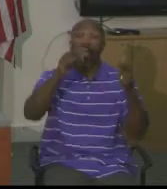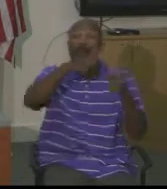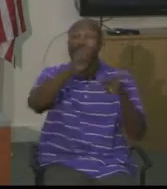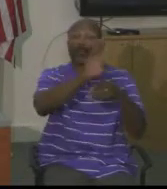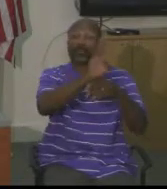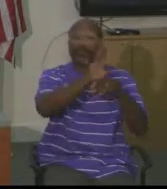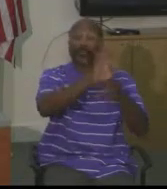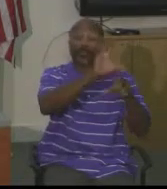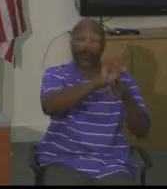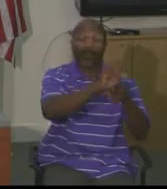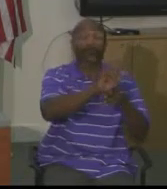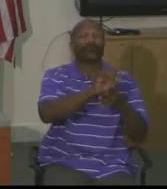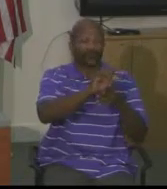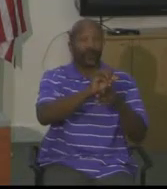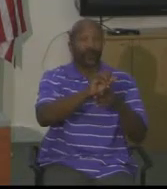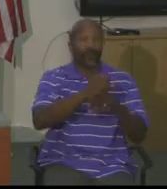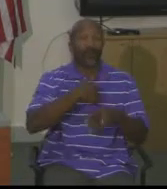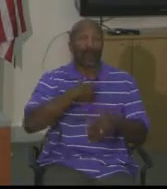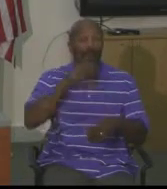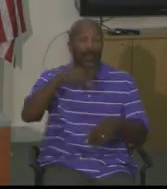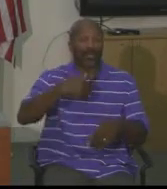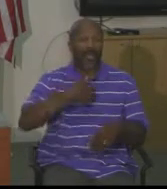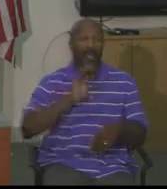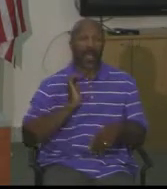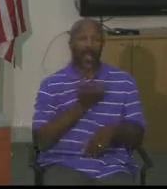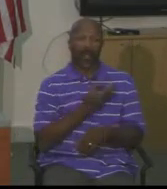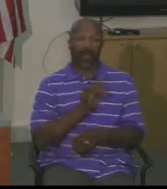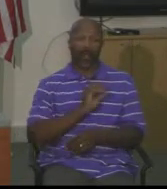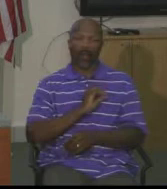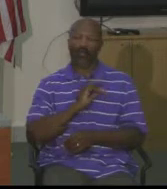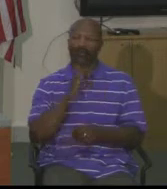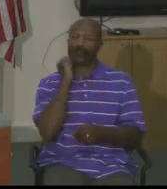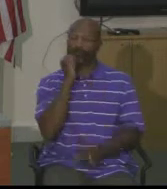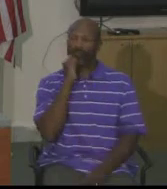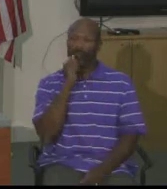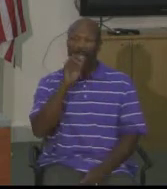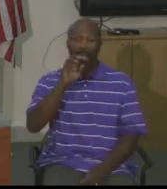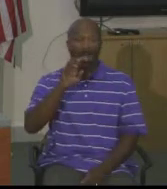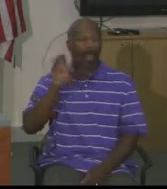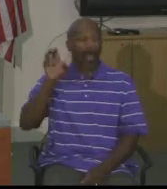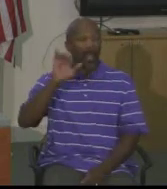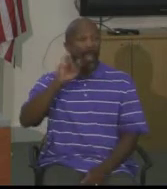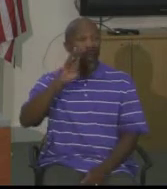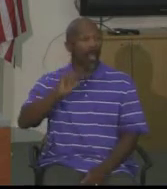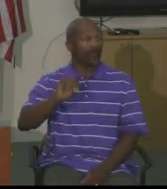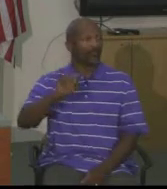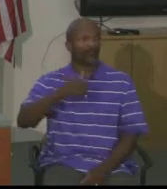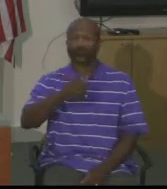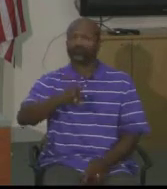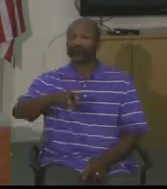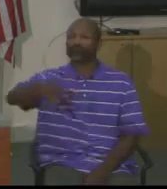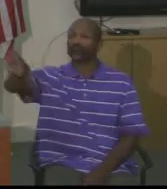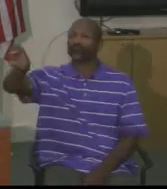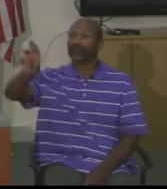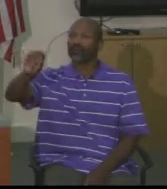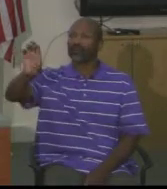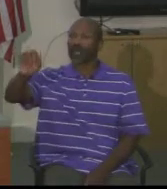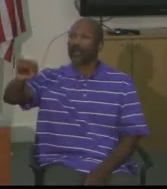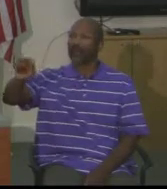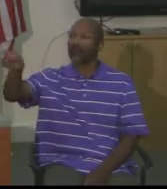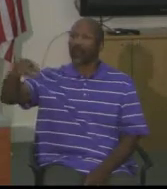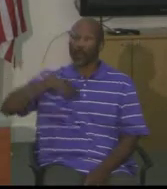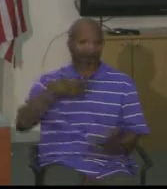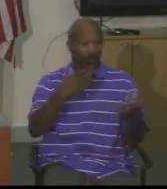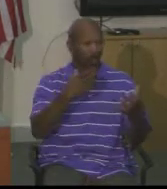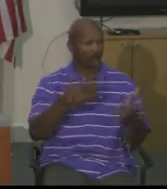community said we have to have our own standard. If IBM's going to go off over here and do their own thing, we want to